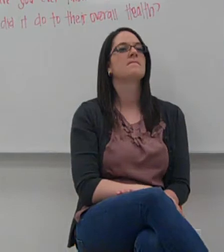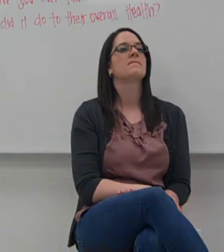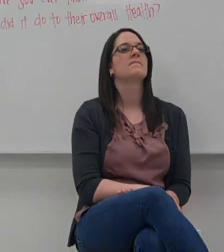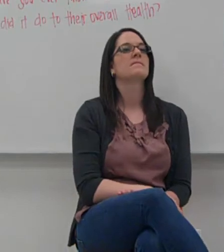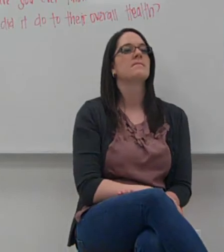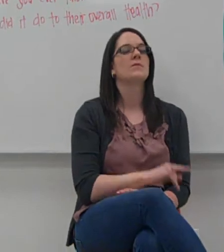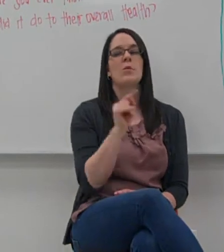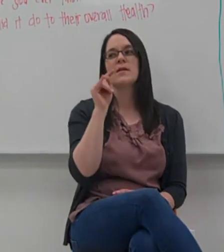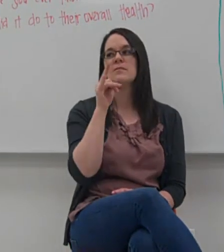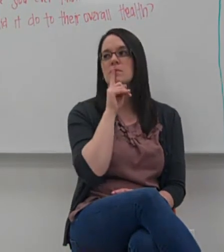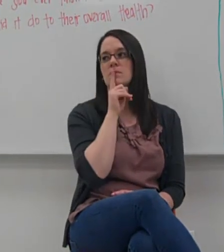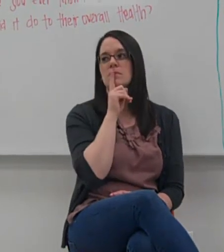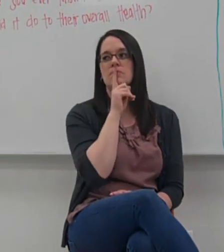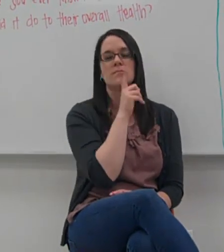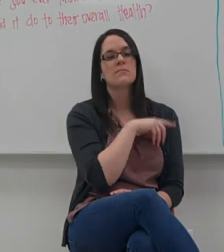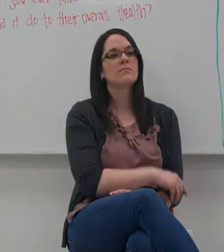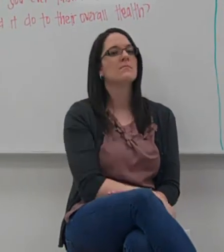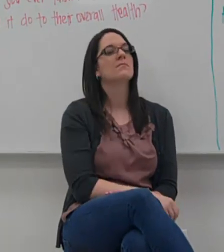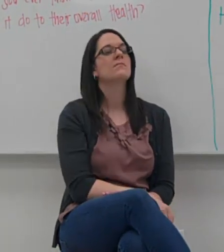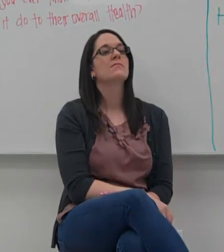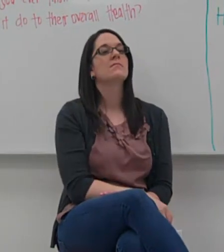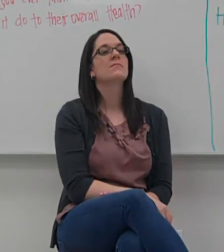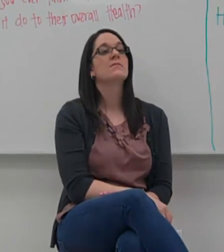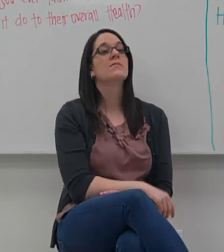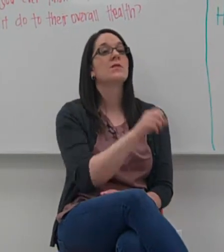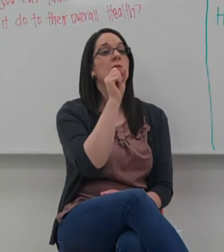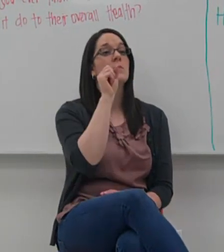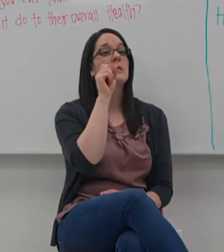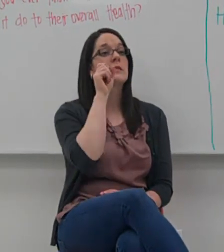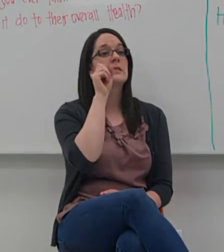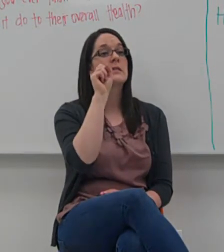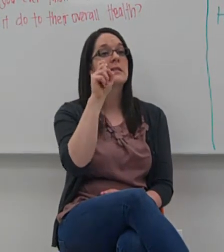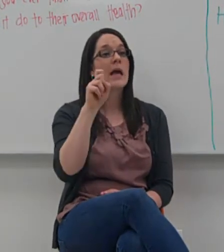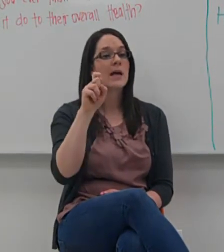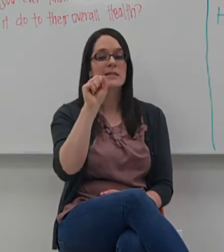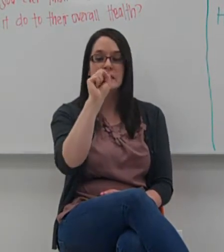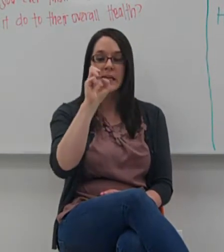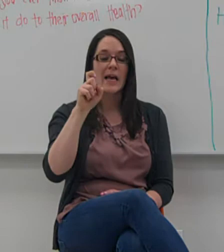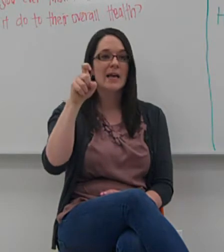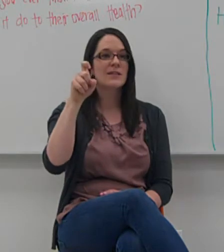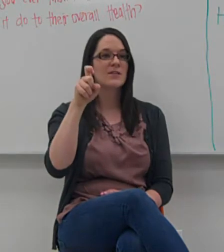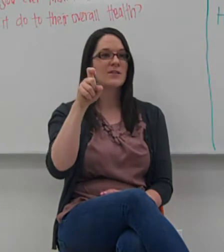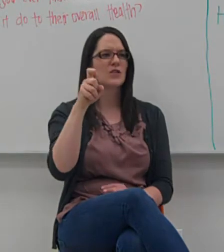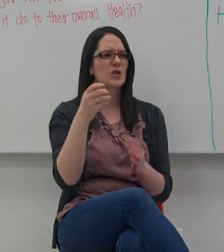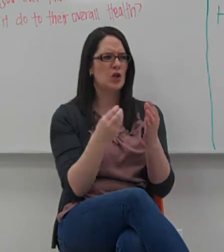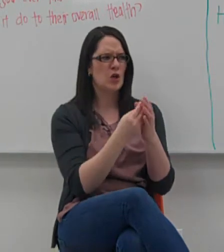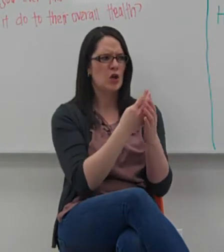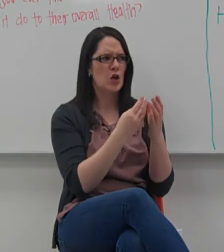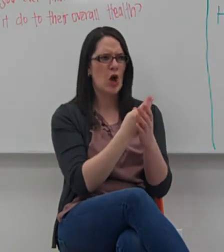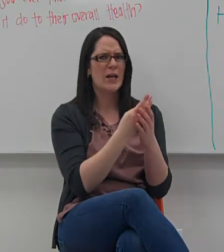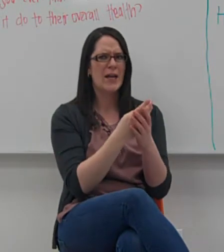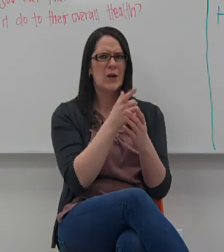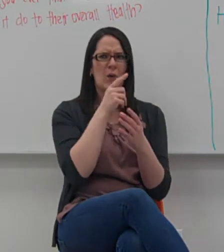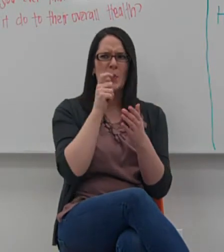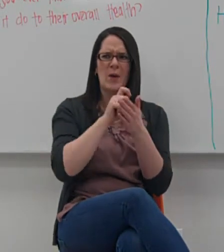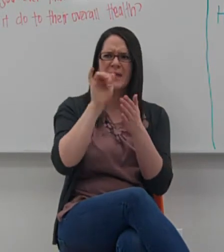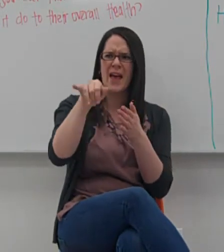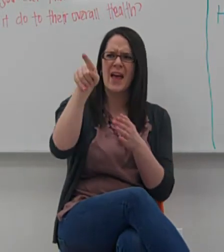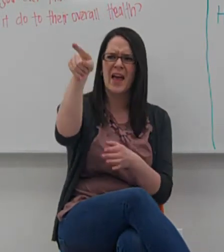Alright. Okay, so sex, gardening. Who wrote gardening? Connor. You really know somebody